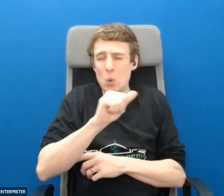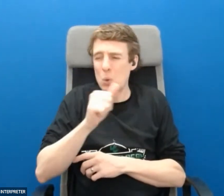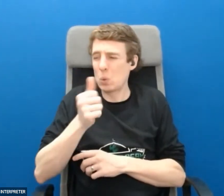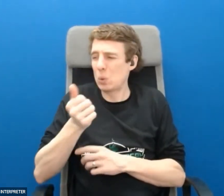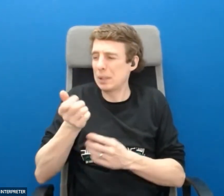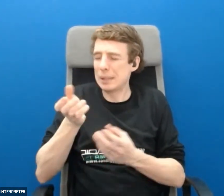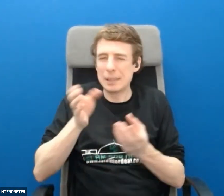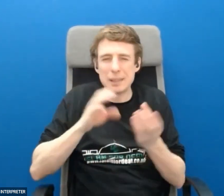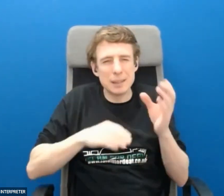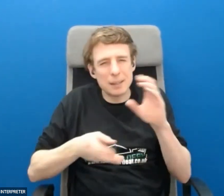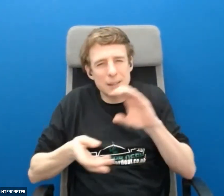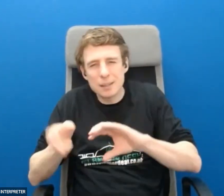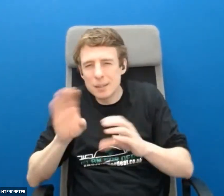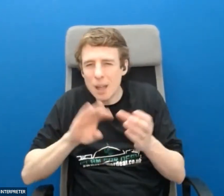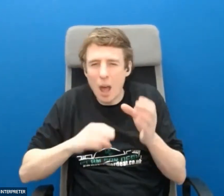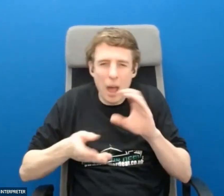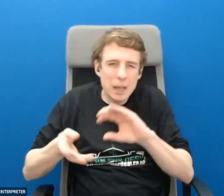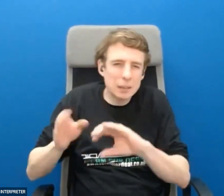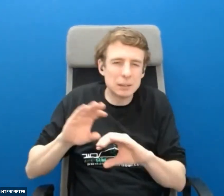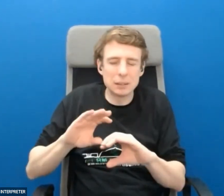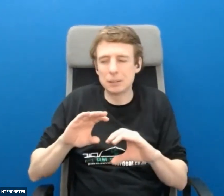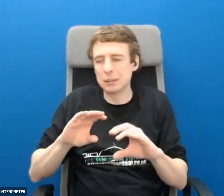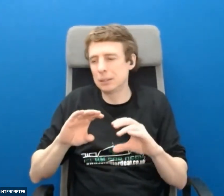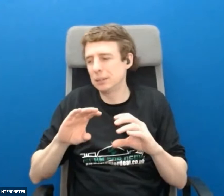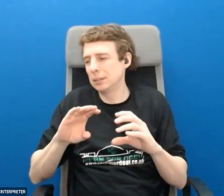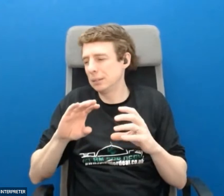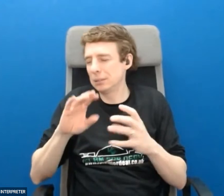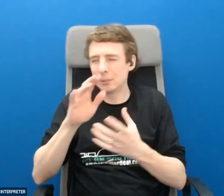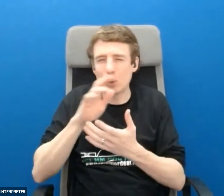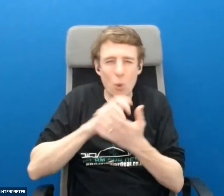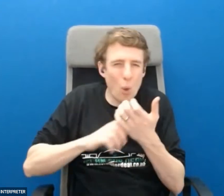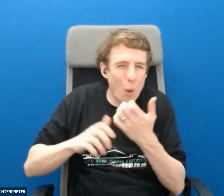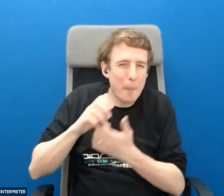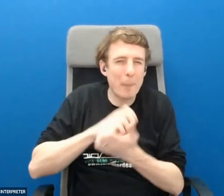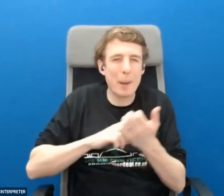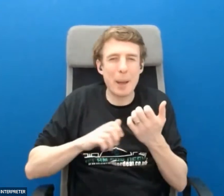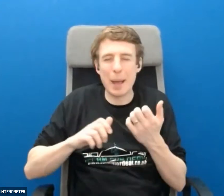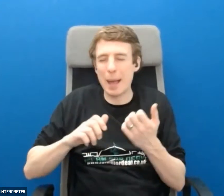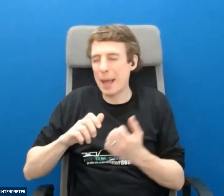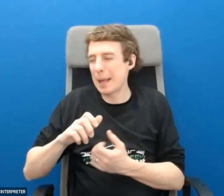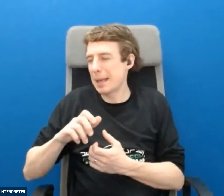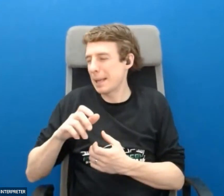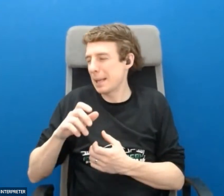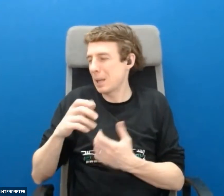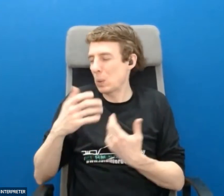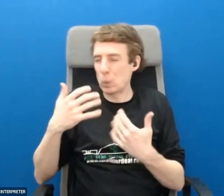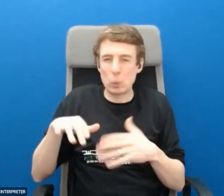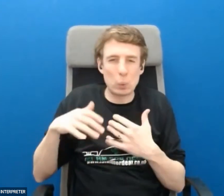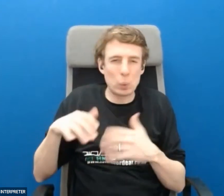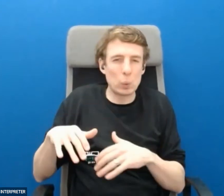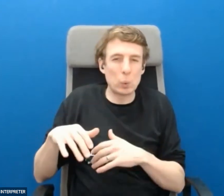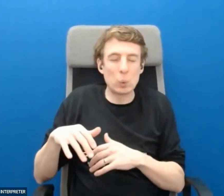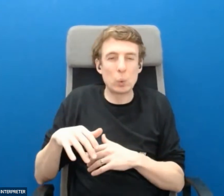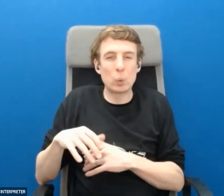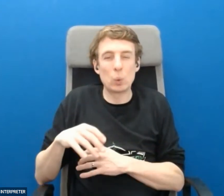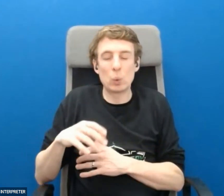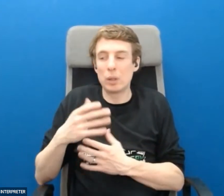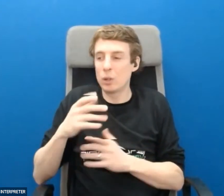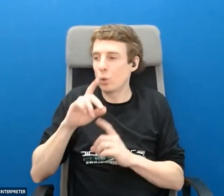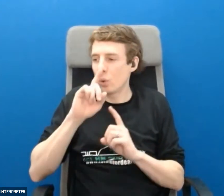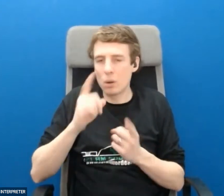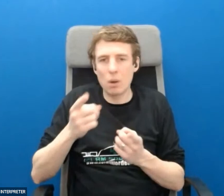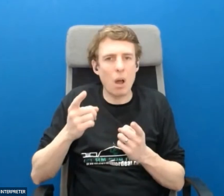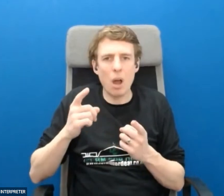their knowledge and their expertise can reach, then they cannot make something. They cannot actually create